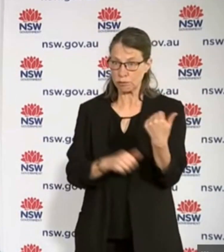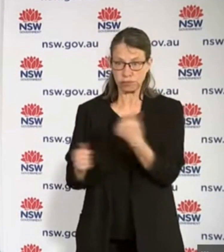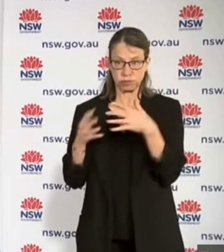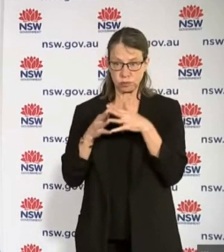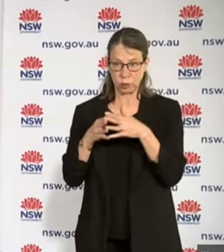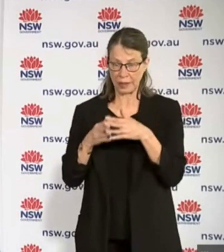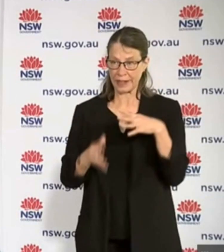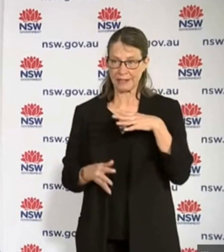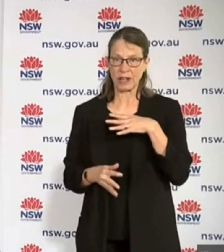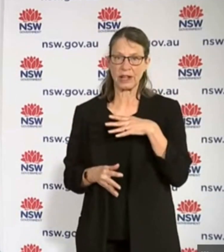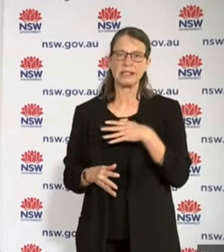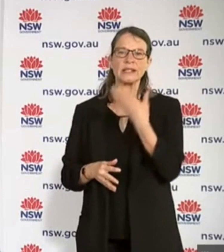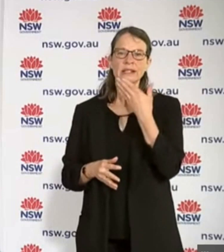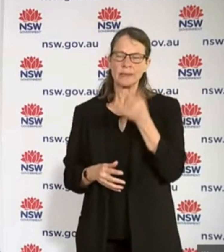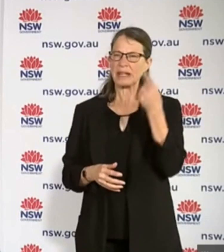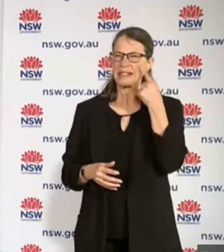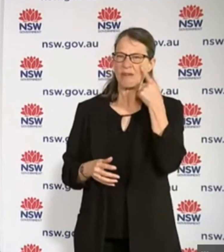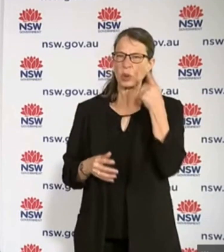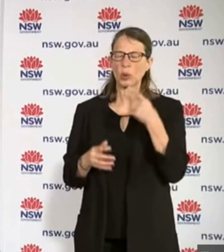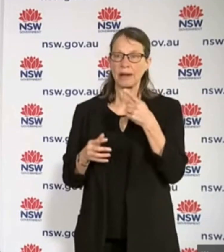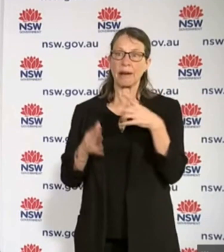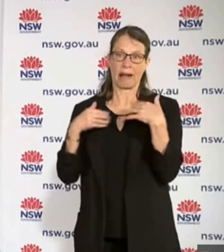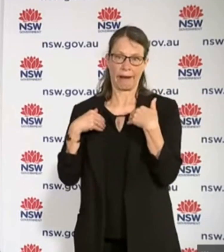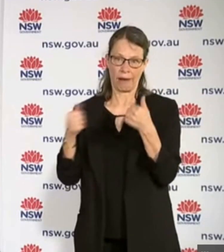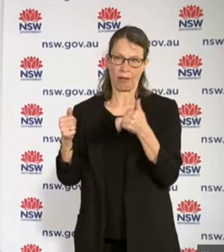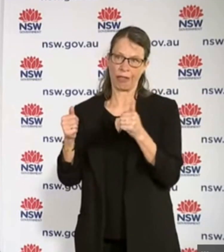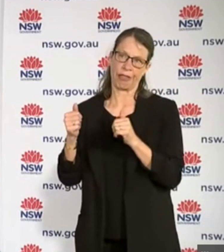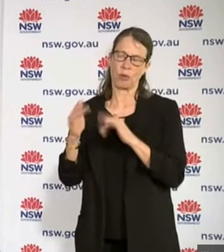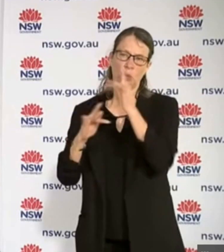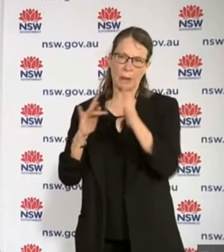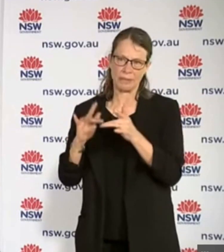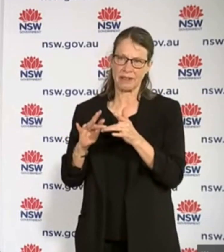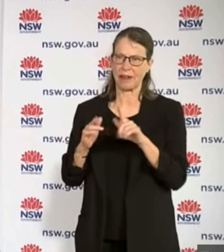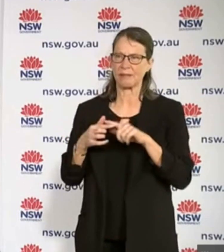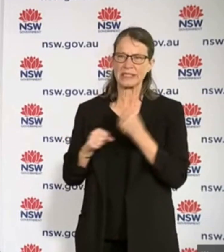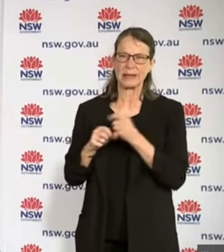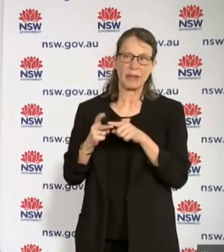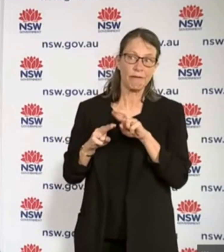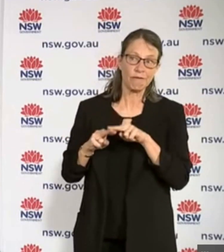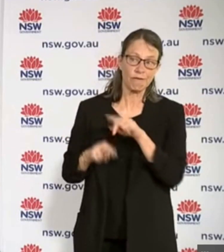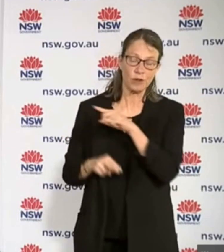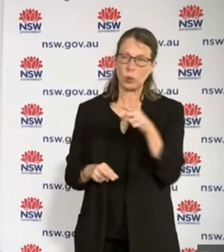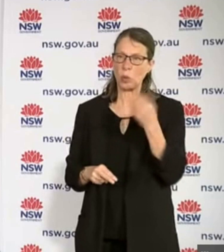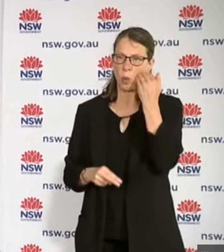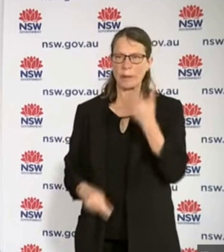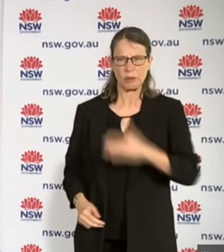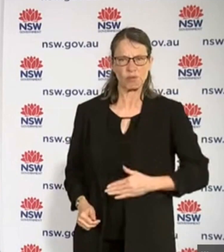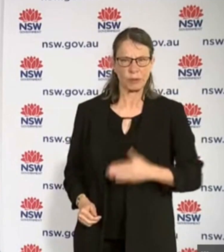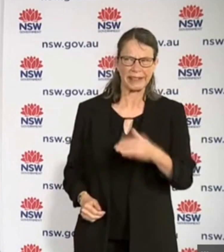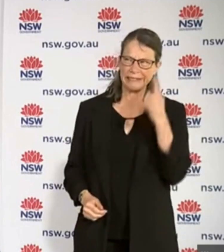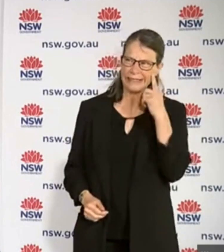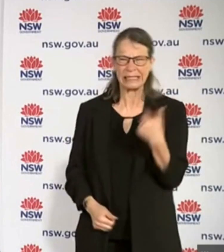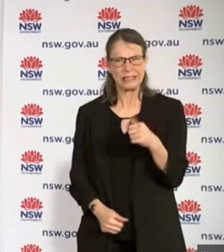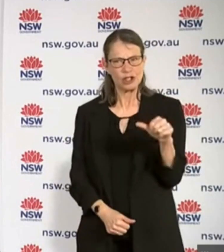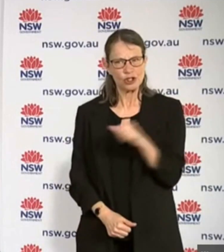to websites that can be trusted. If you're a pregnant woman and you're concerned about vaccination in pregnancy,